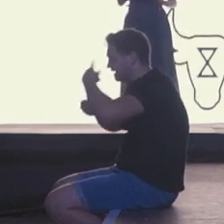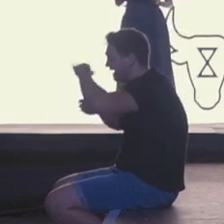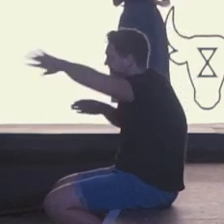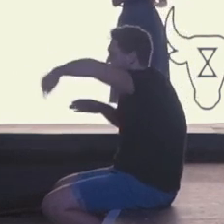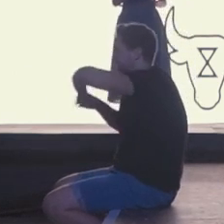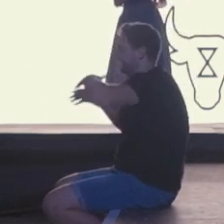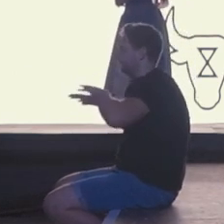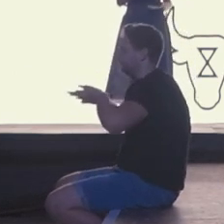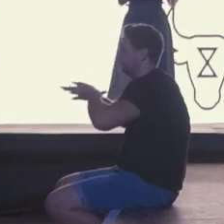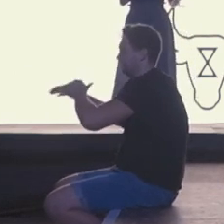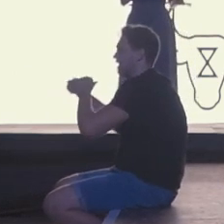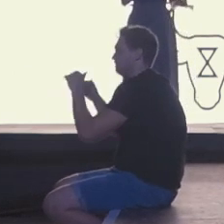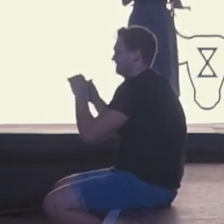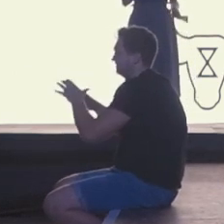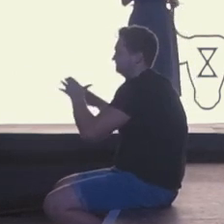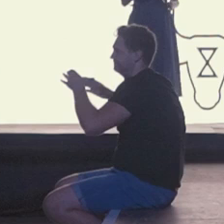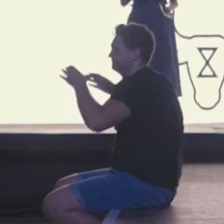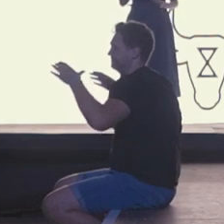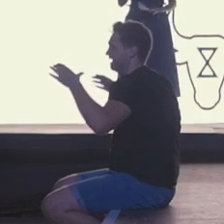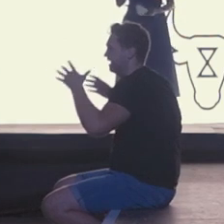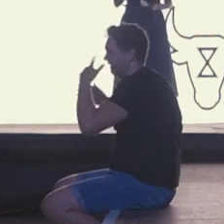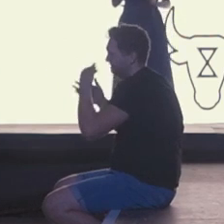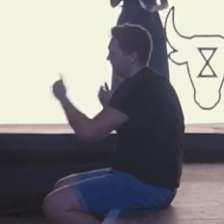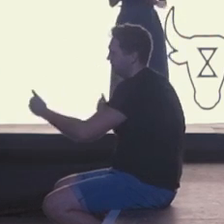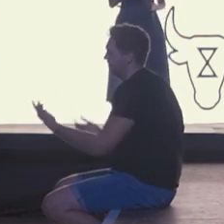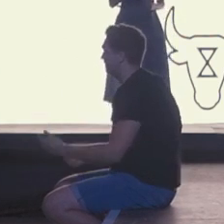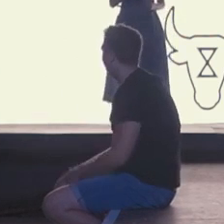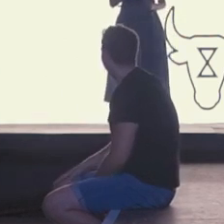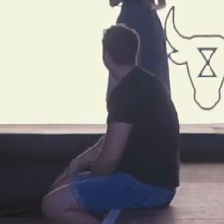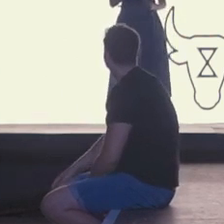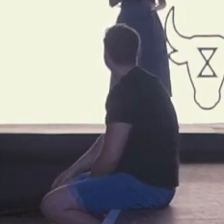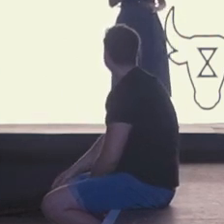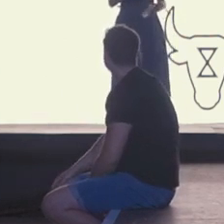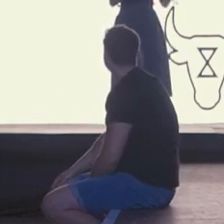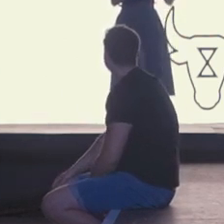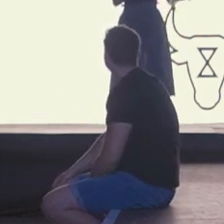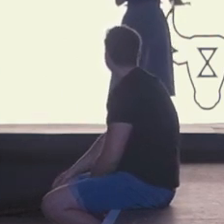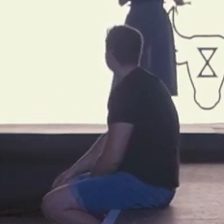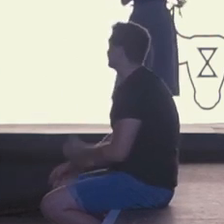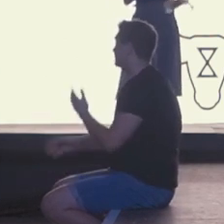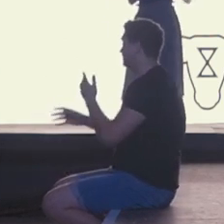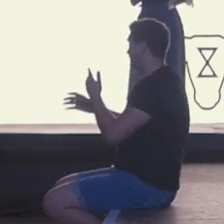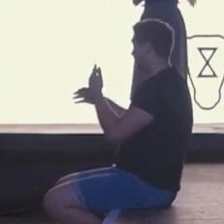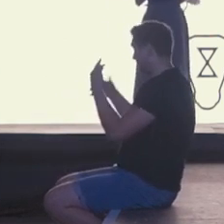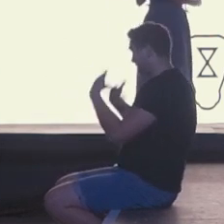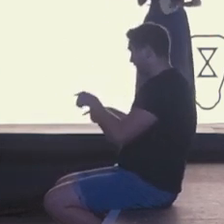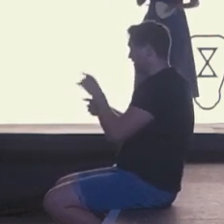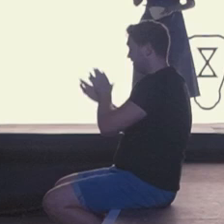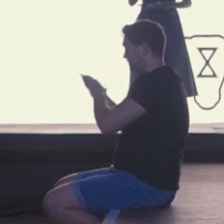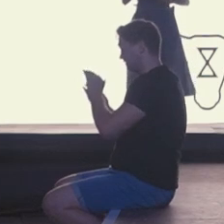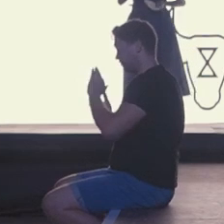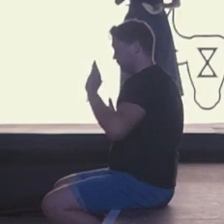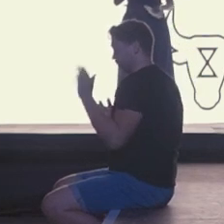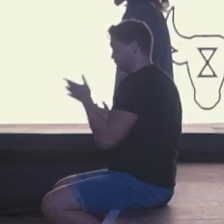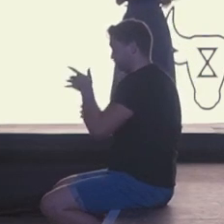the best shot that we have at transitioning to a just and sustainable plant-based food system. And by doing that, trillions of individuals